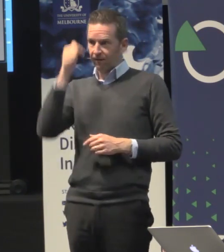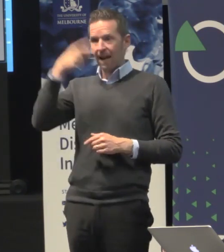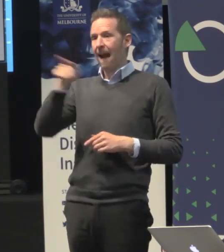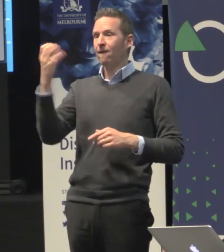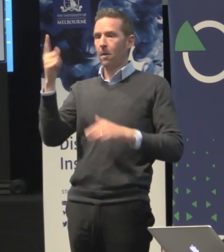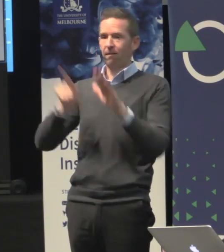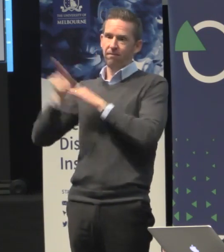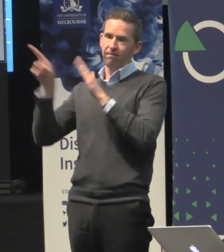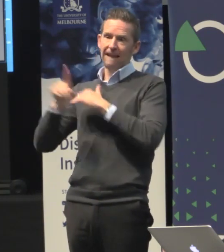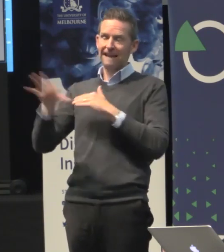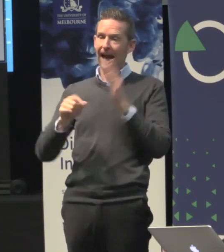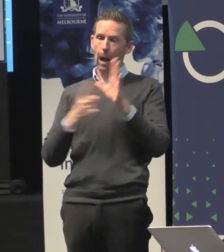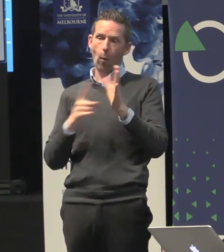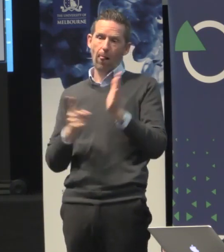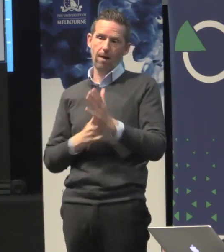on annual leave.